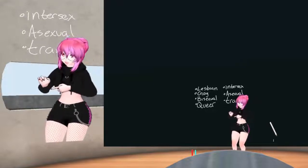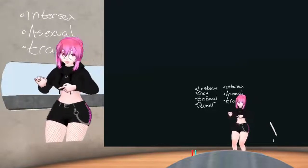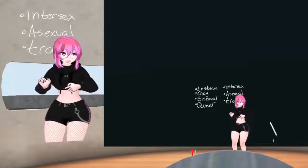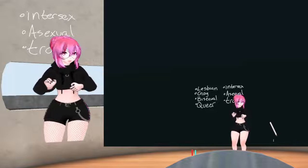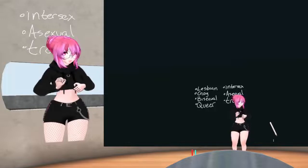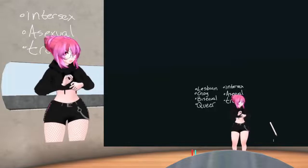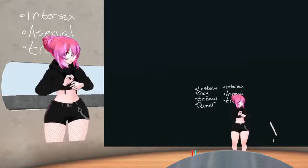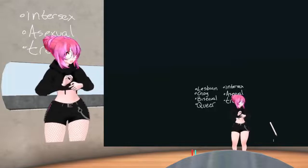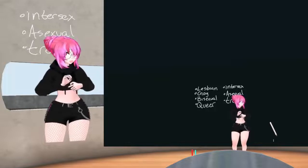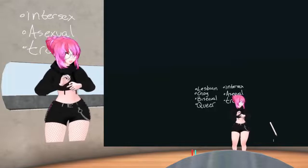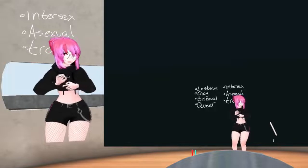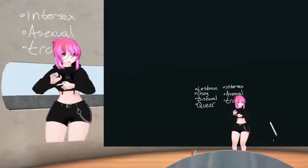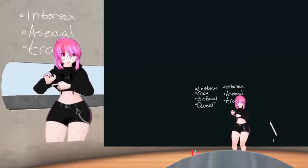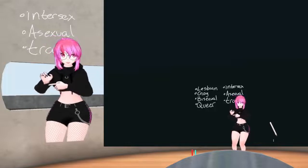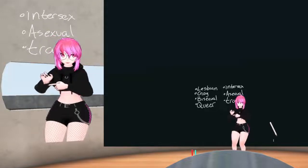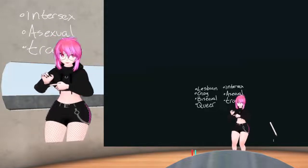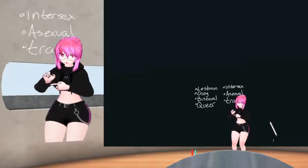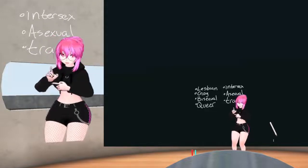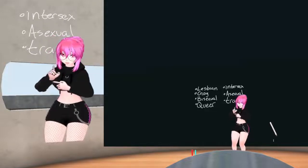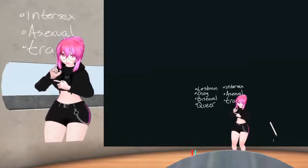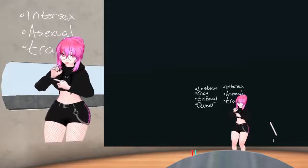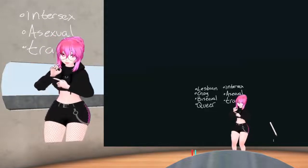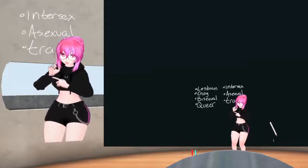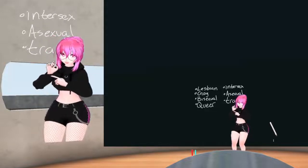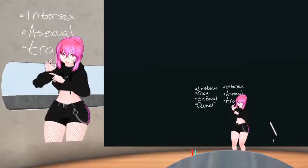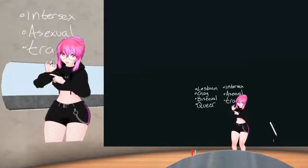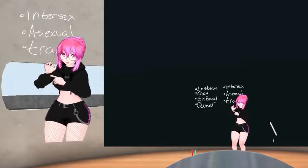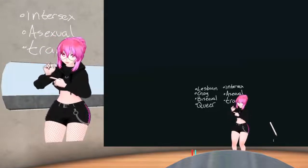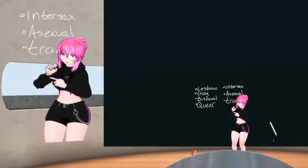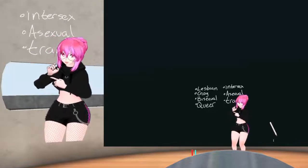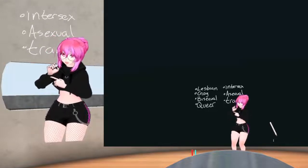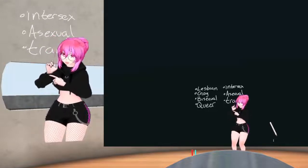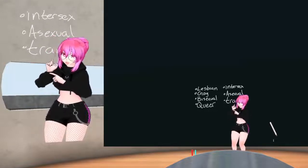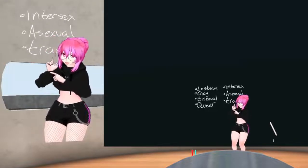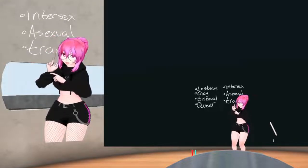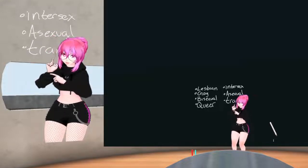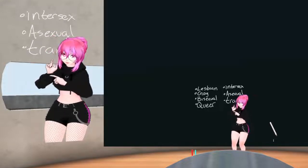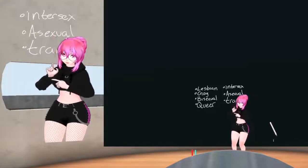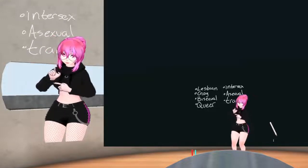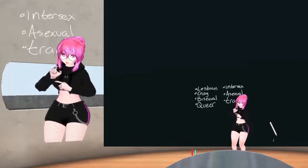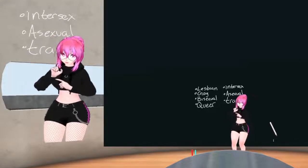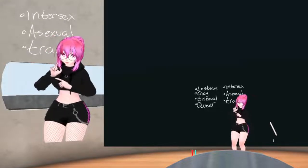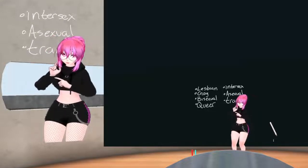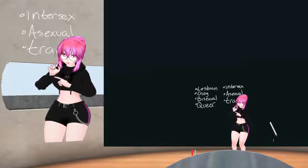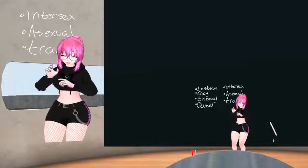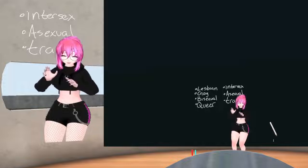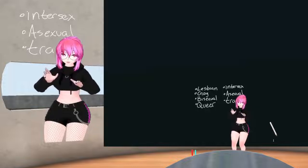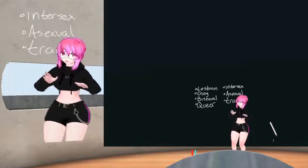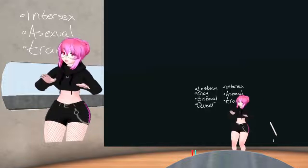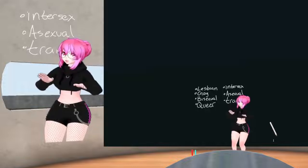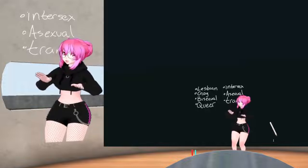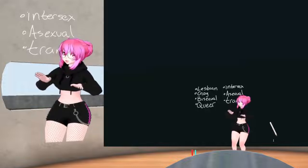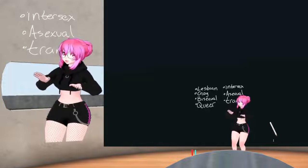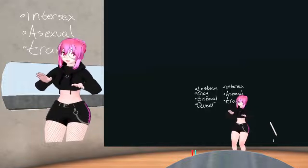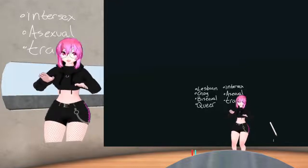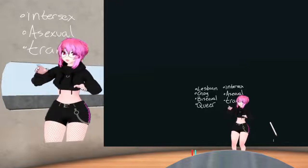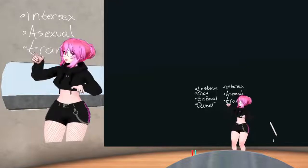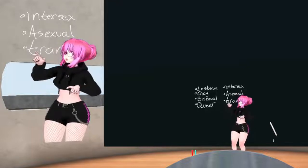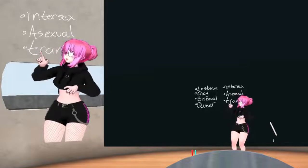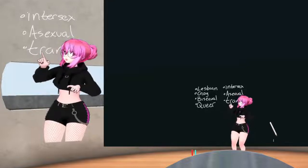know if anyone here are East Coast based and still use this sign, but I don't think we